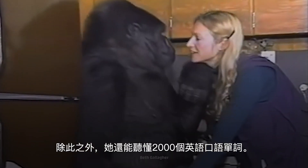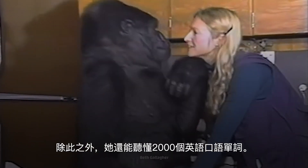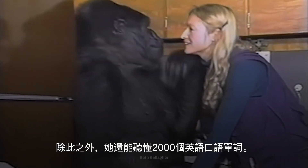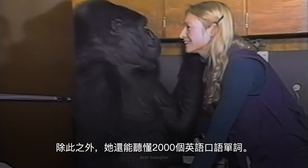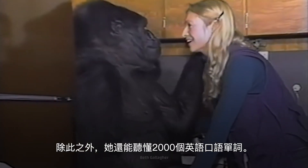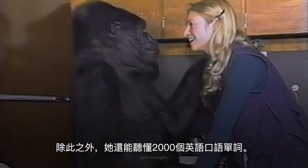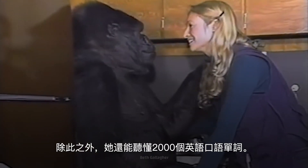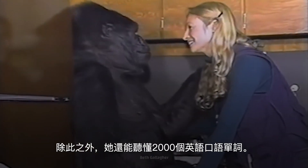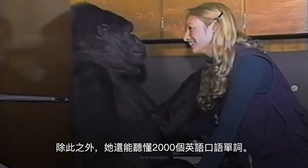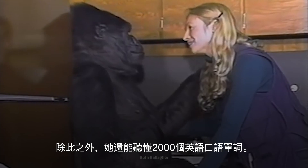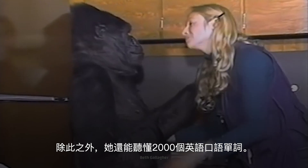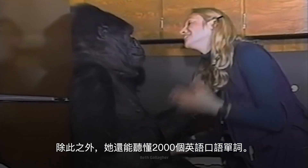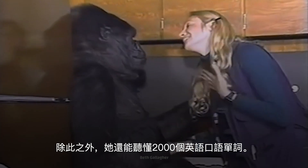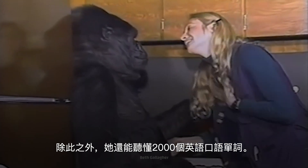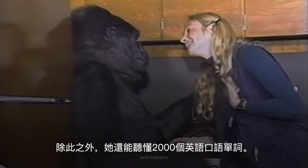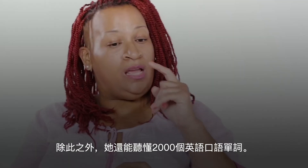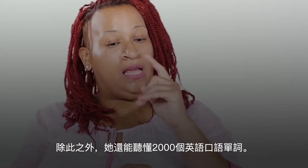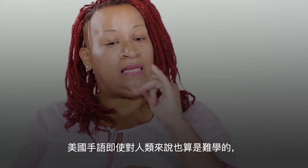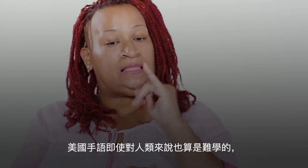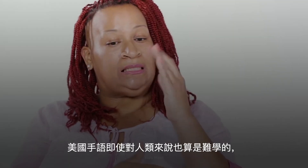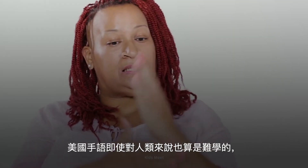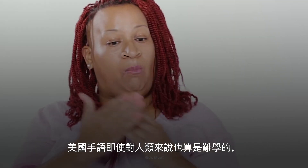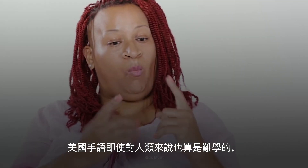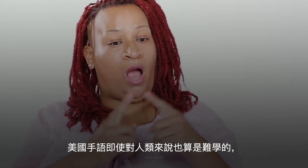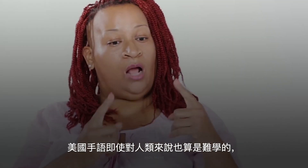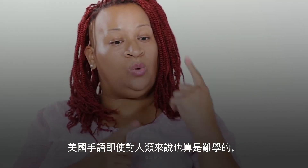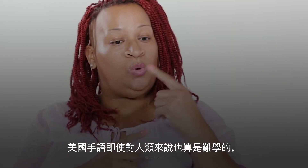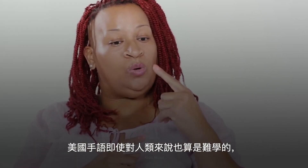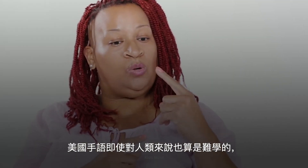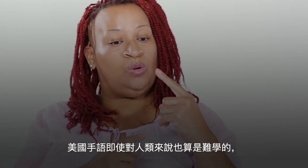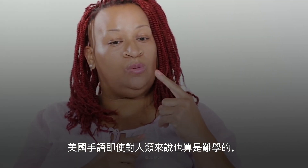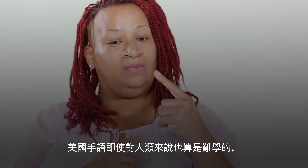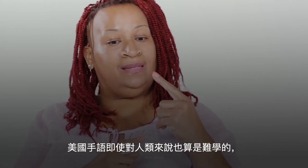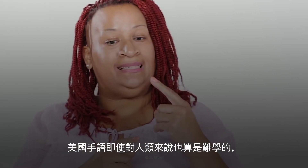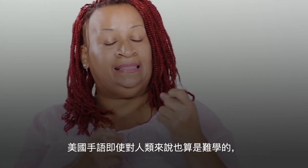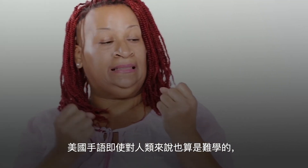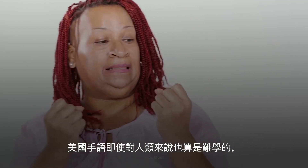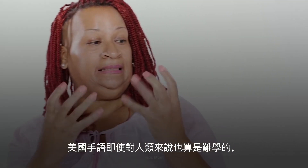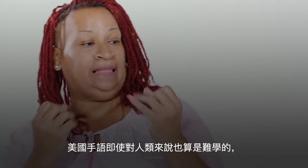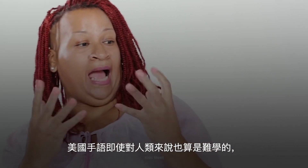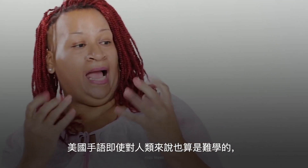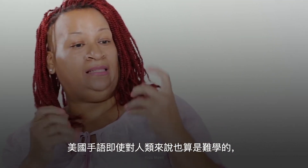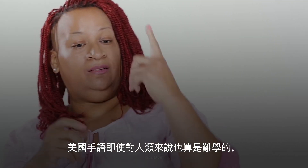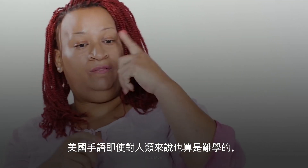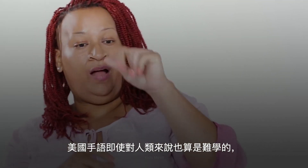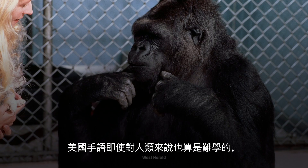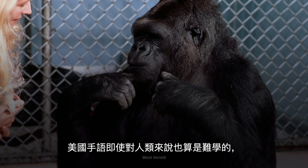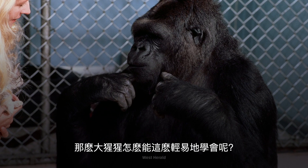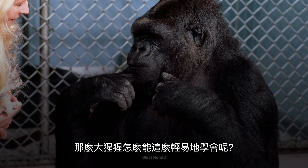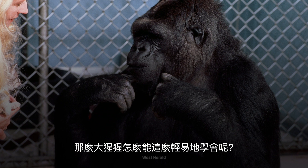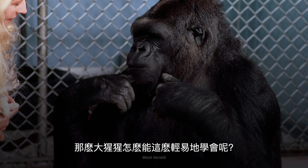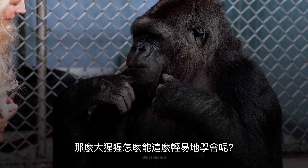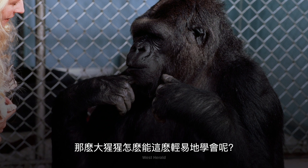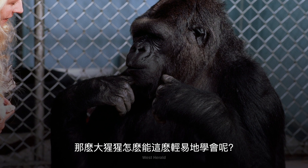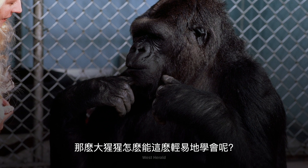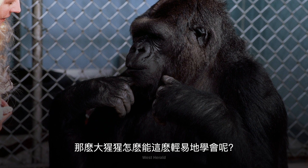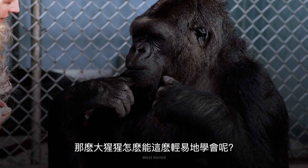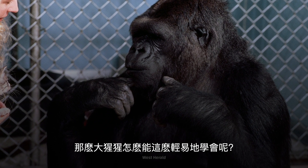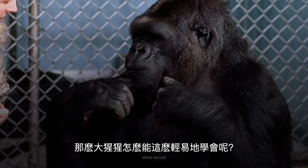of spoken English. American Sign Language can be difficult for even humans to learn. So how could a gorilla pick it up so